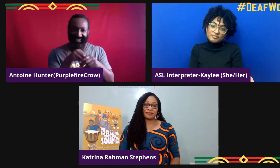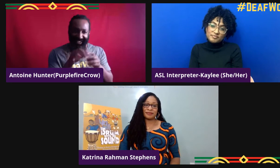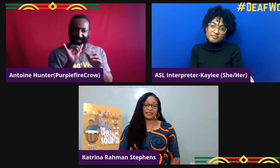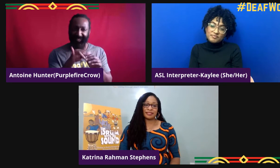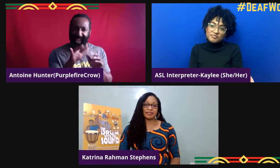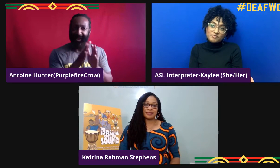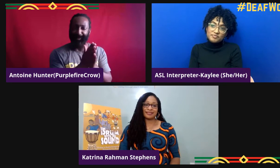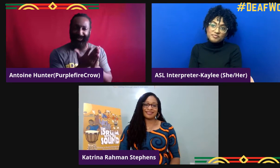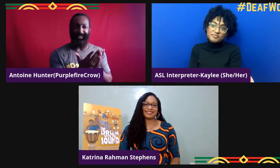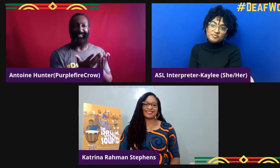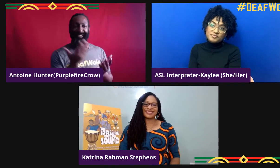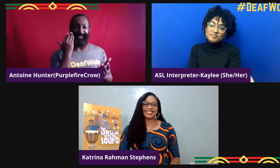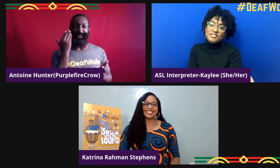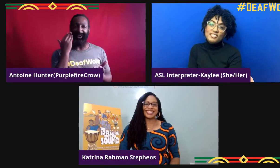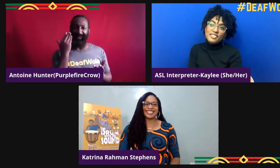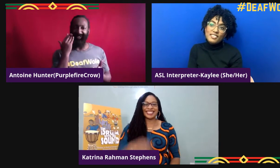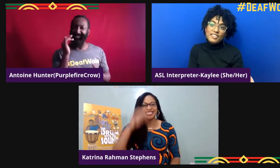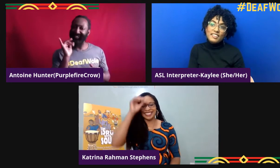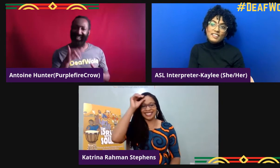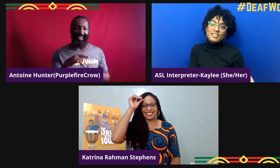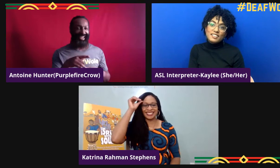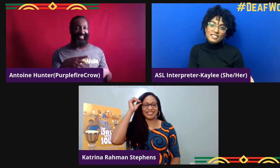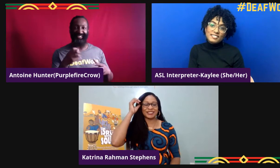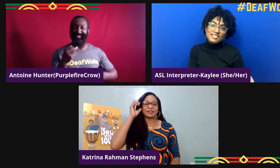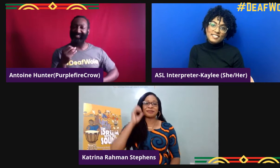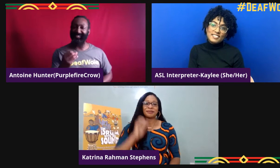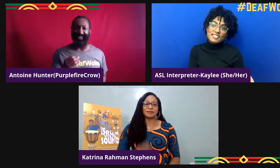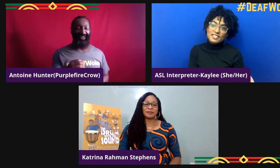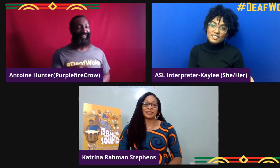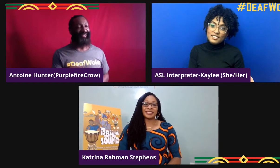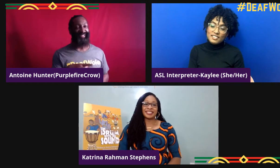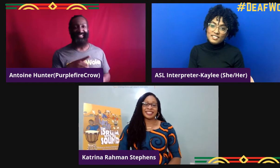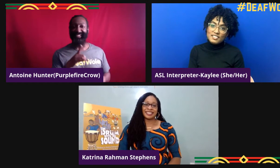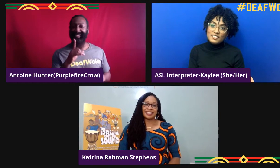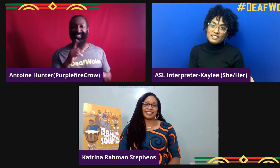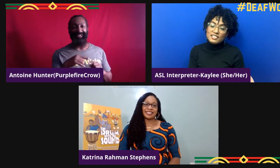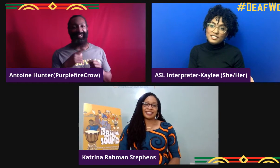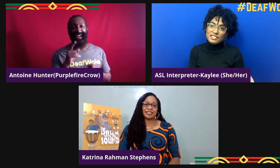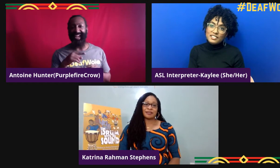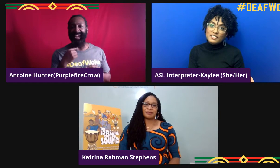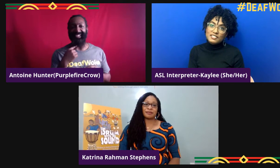It's coming from the energy within the book, you know?